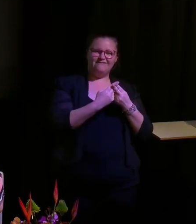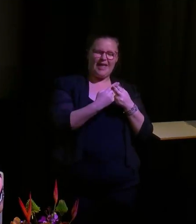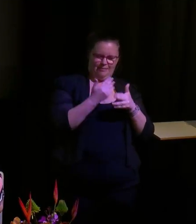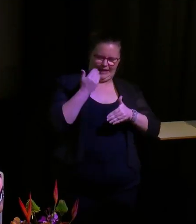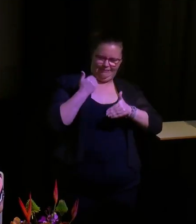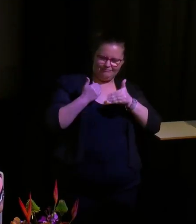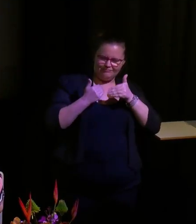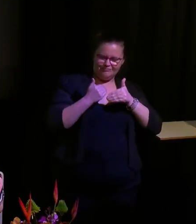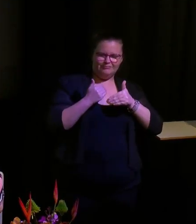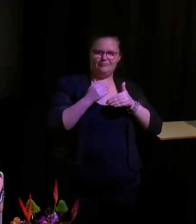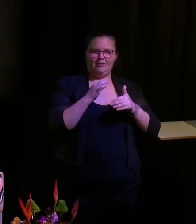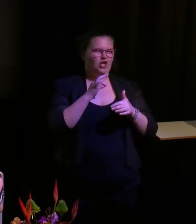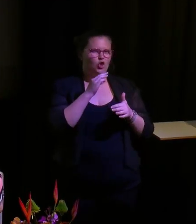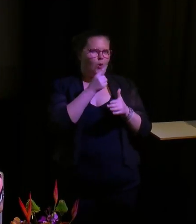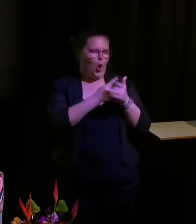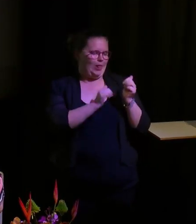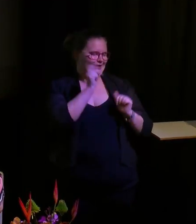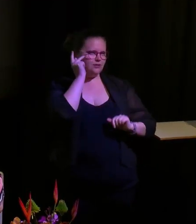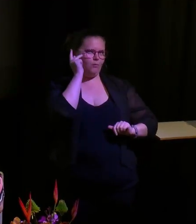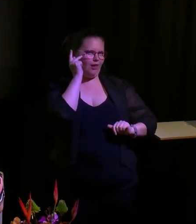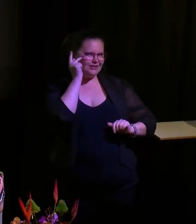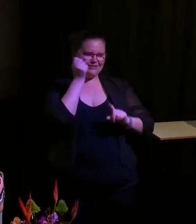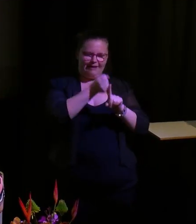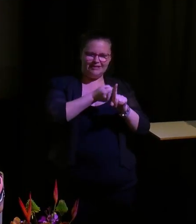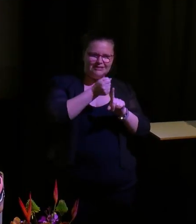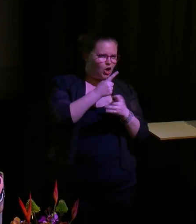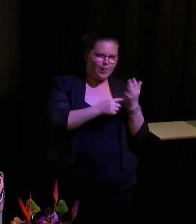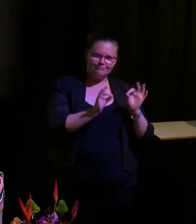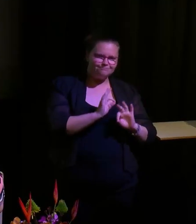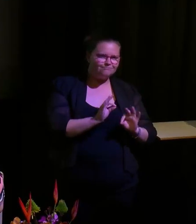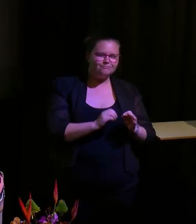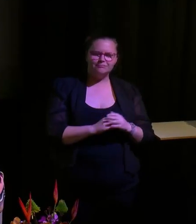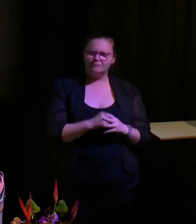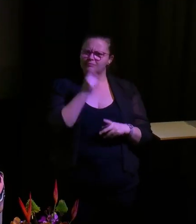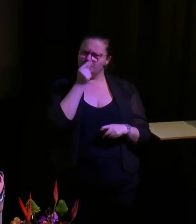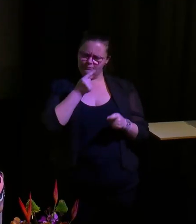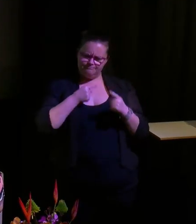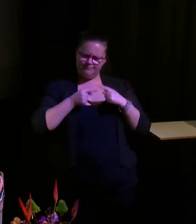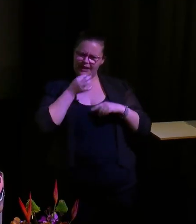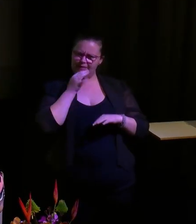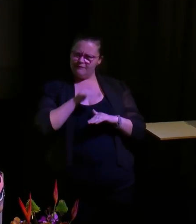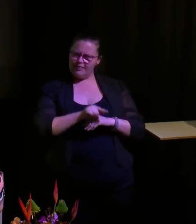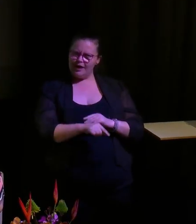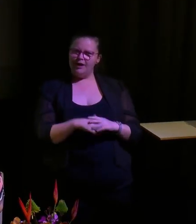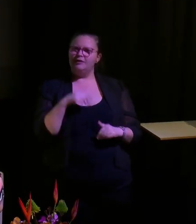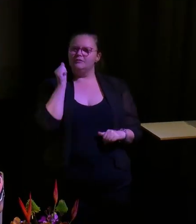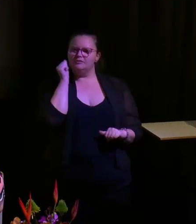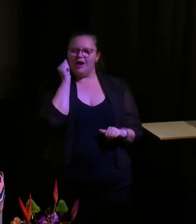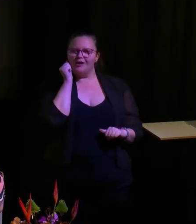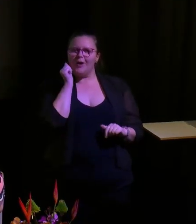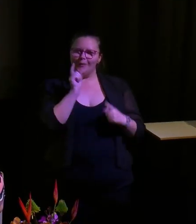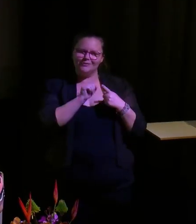just necessarily about his political work and his advocacy work. Mm. Can you tell us a little bit about that? I know that you're keeping